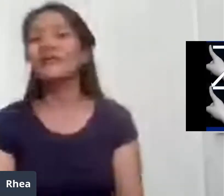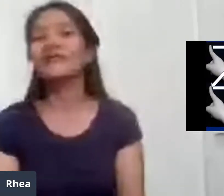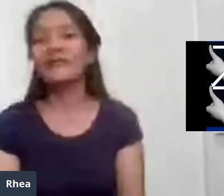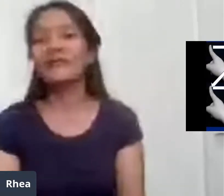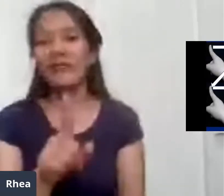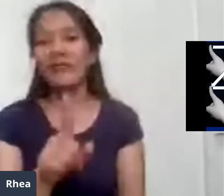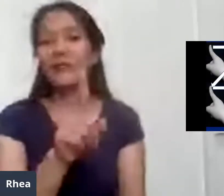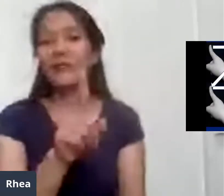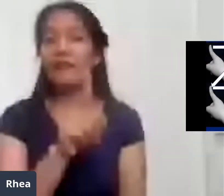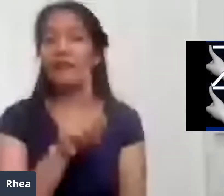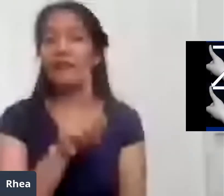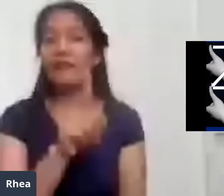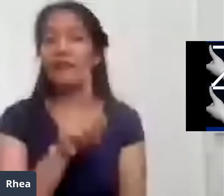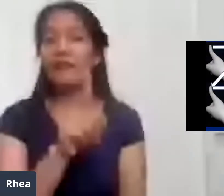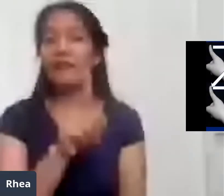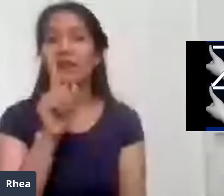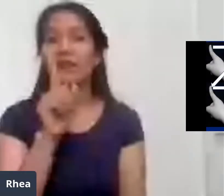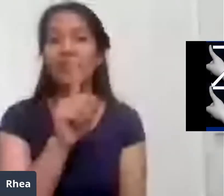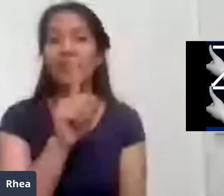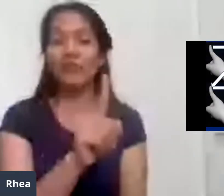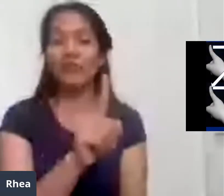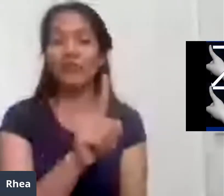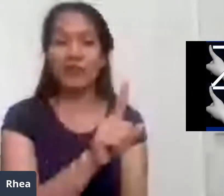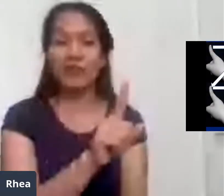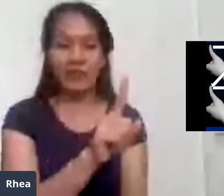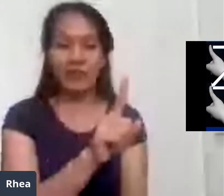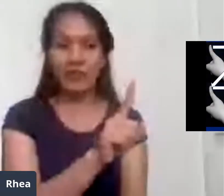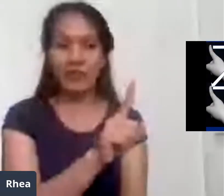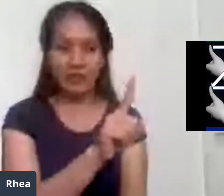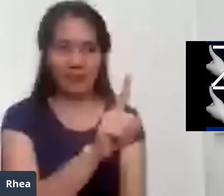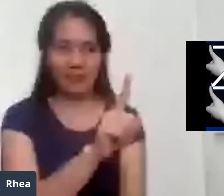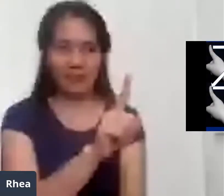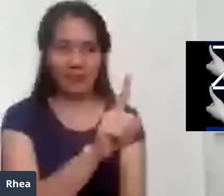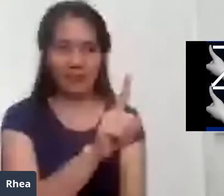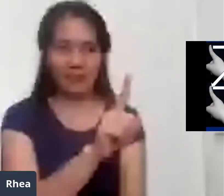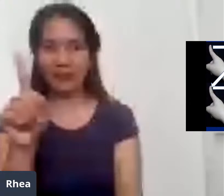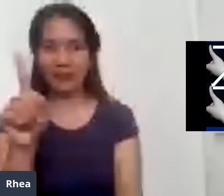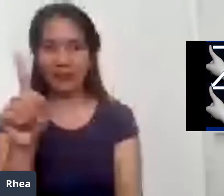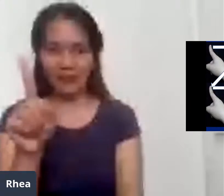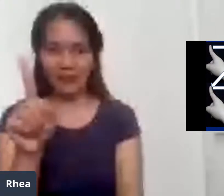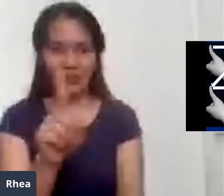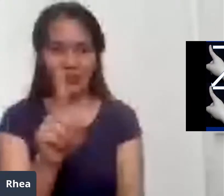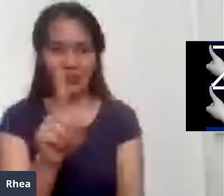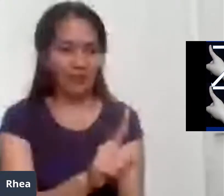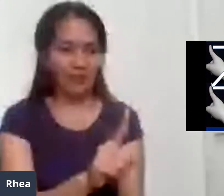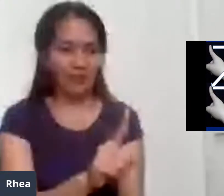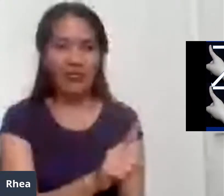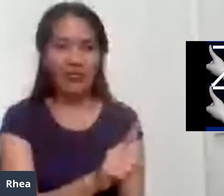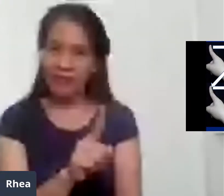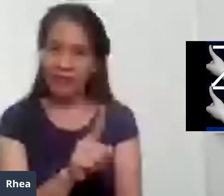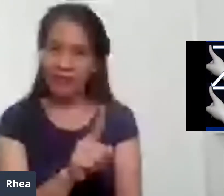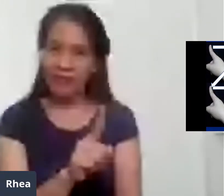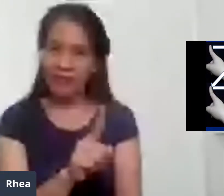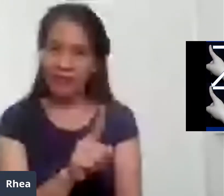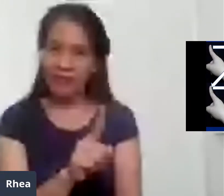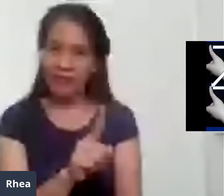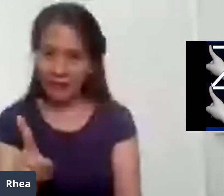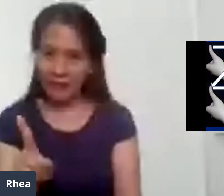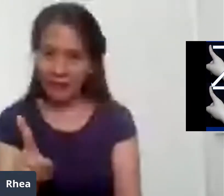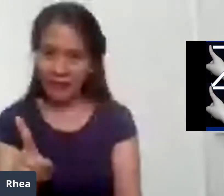one, we have letter Z. We're going to draw our hands there,